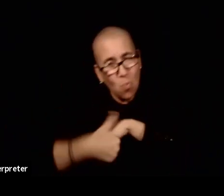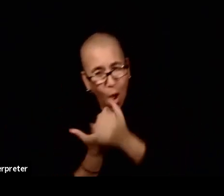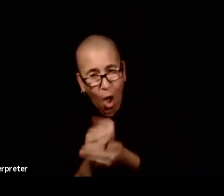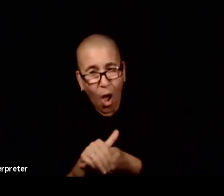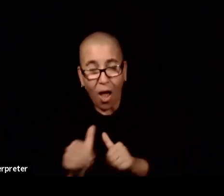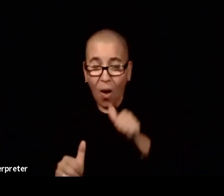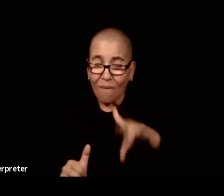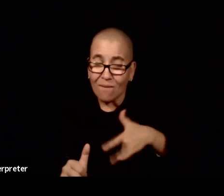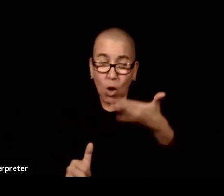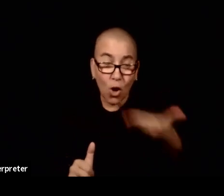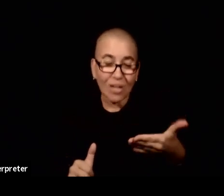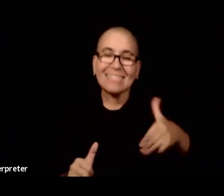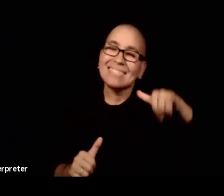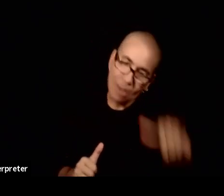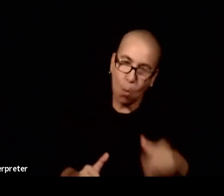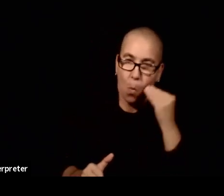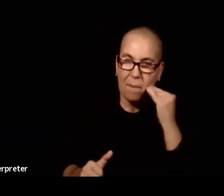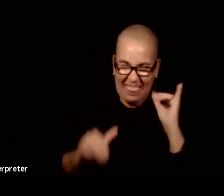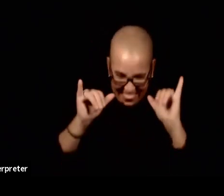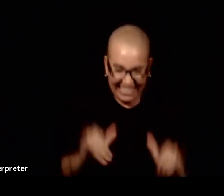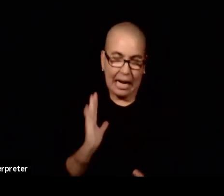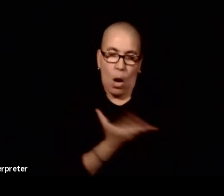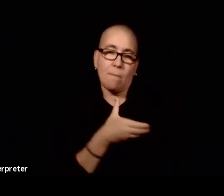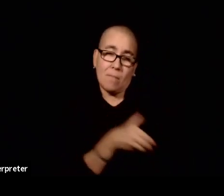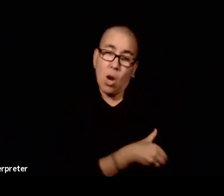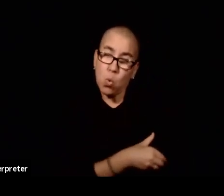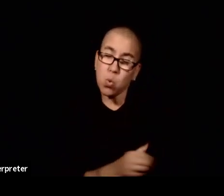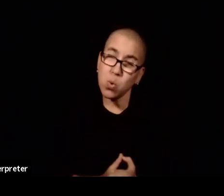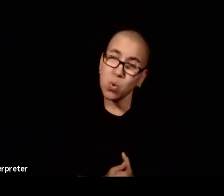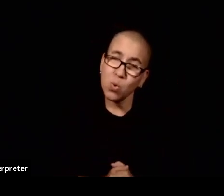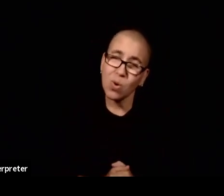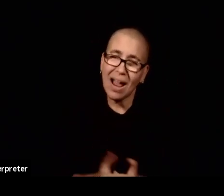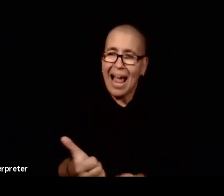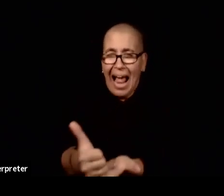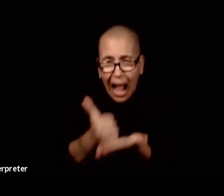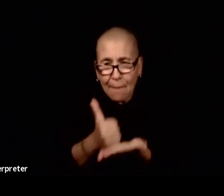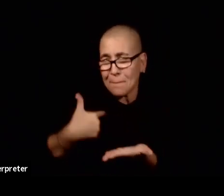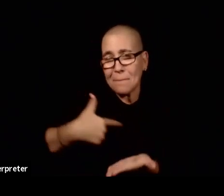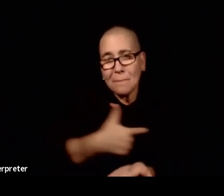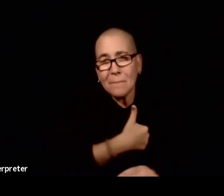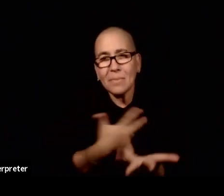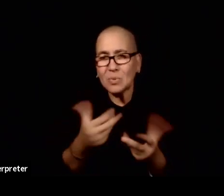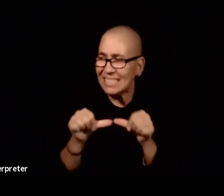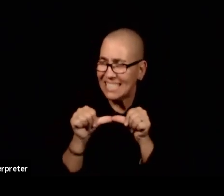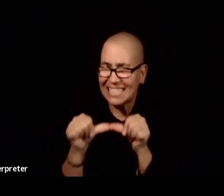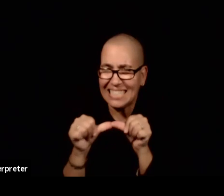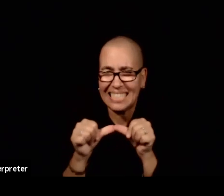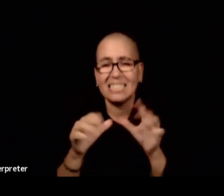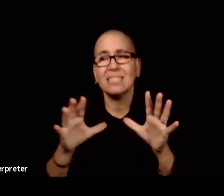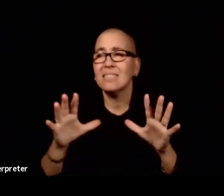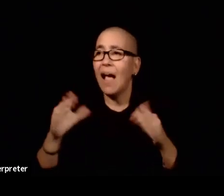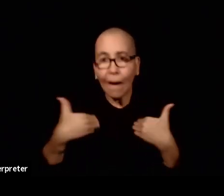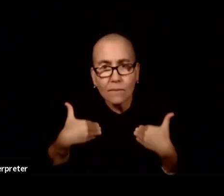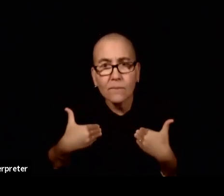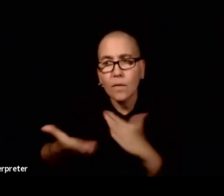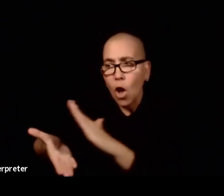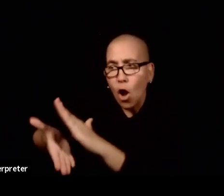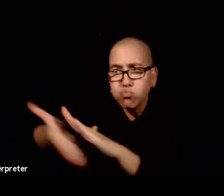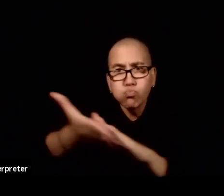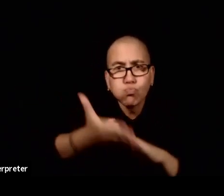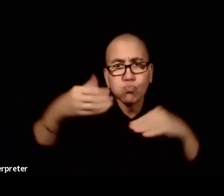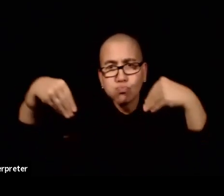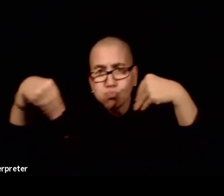can to continue to return to the activities, certainly in new ways with some new